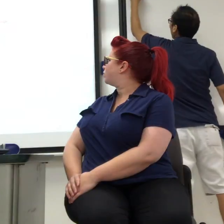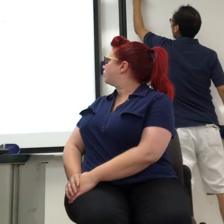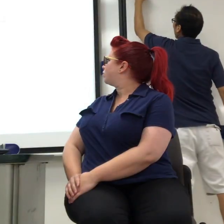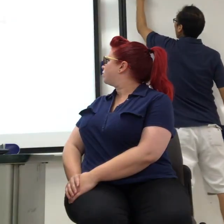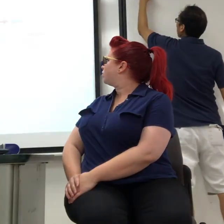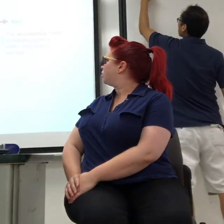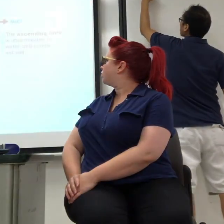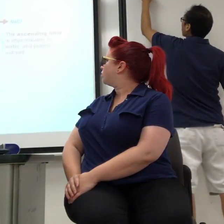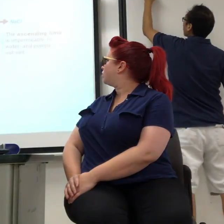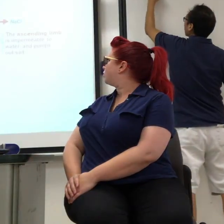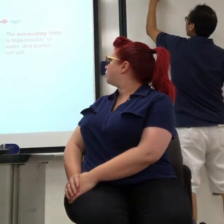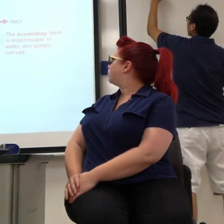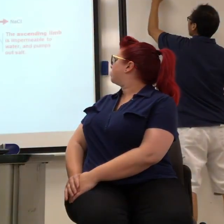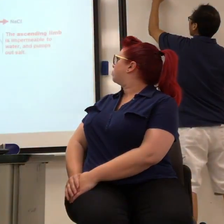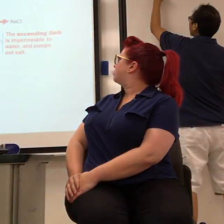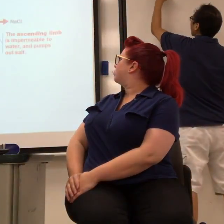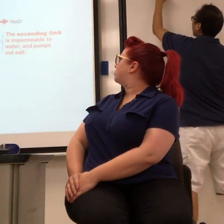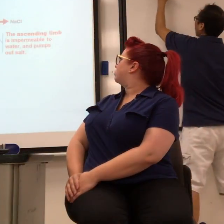So LOH